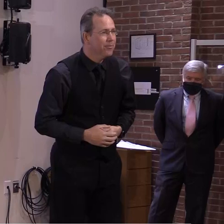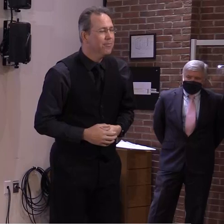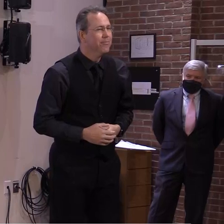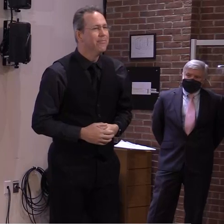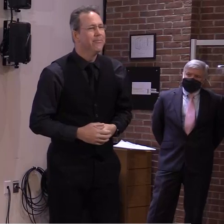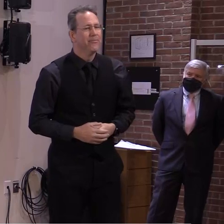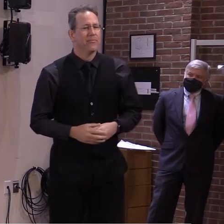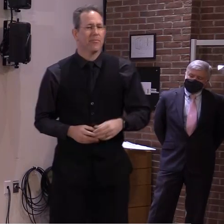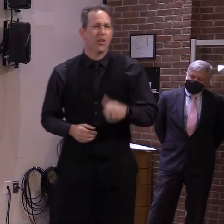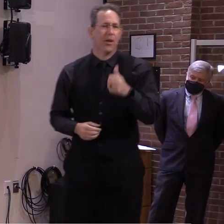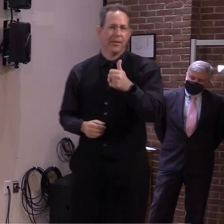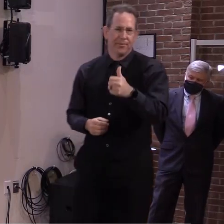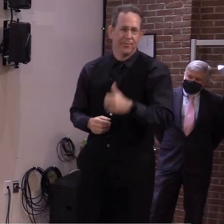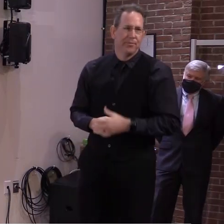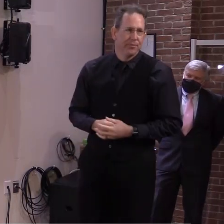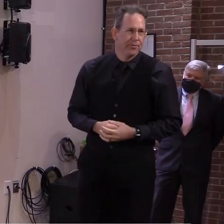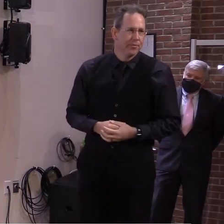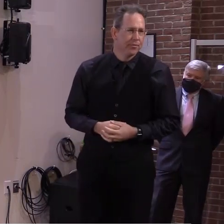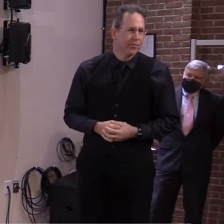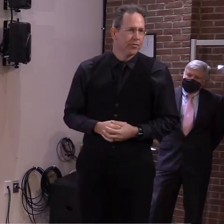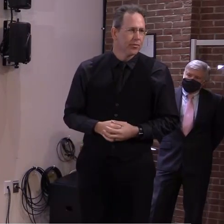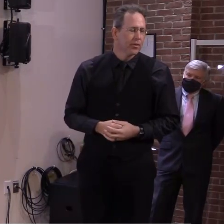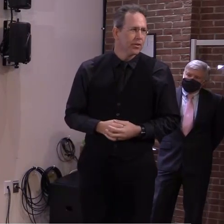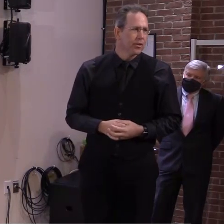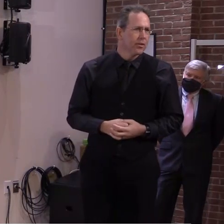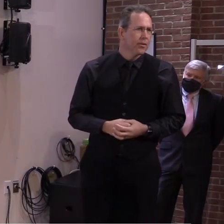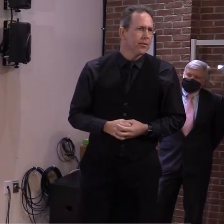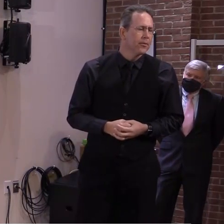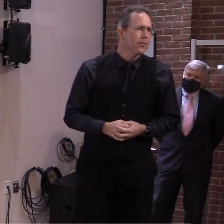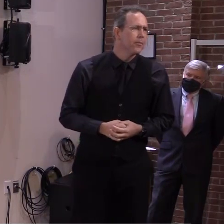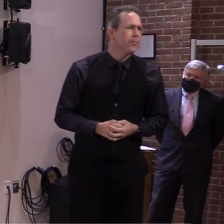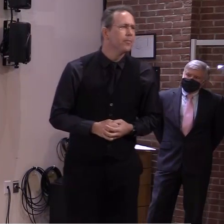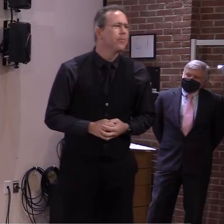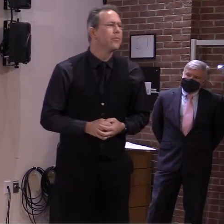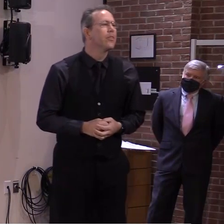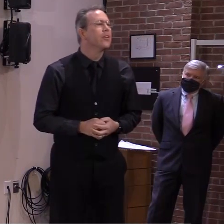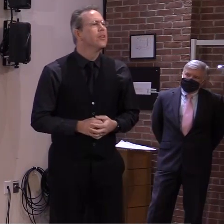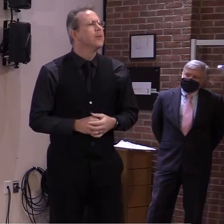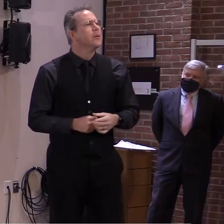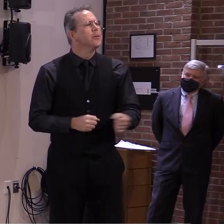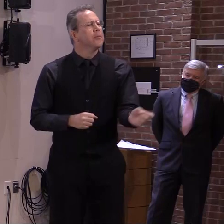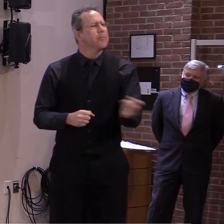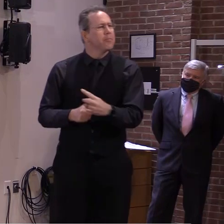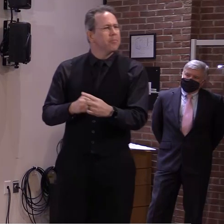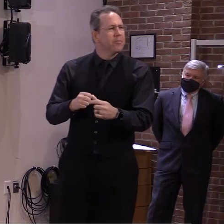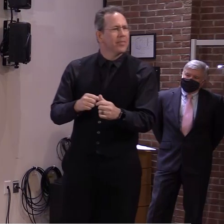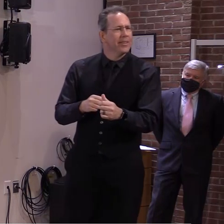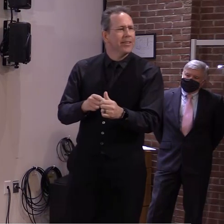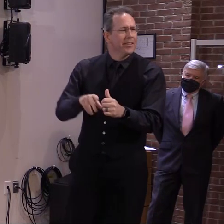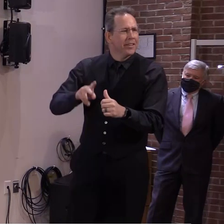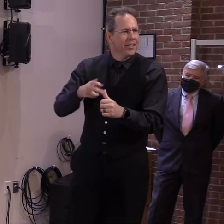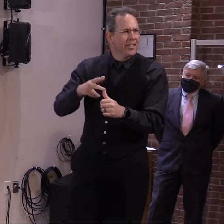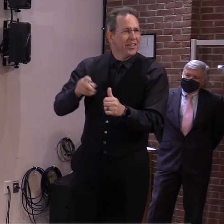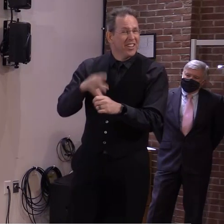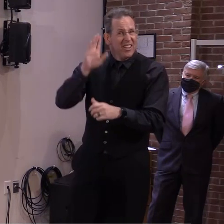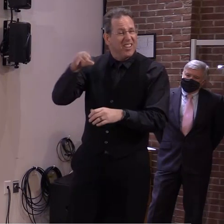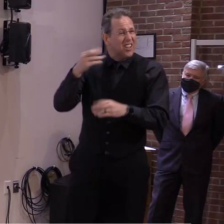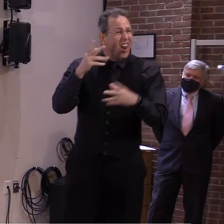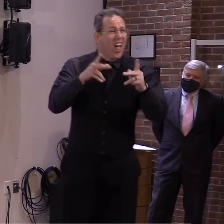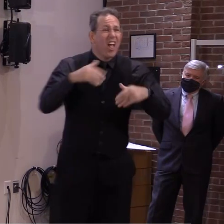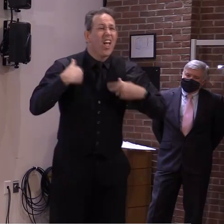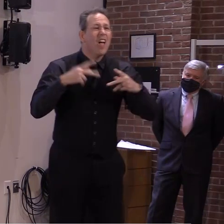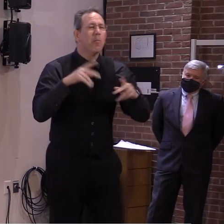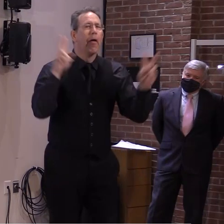But doesn't it seem that people are taking off their 5-point harnesses and taking a breath? Yeah. And it's not, they're not keeping